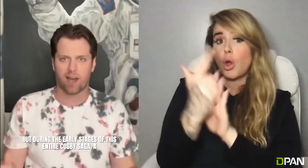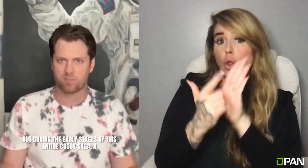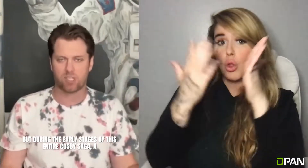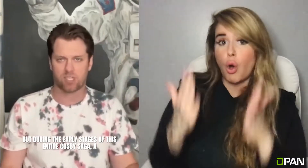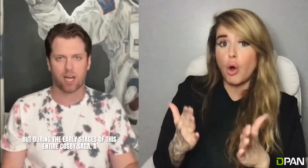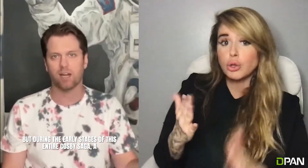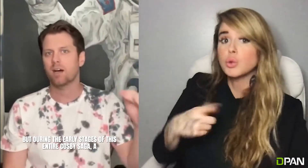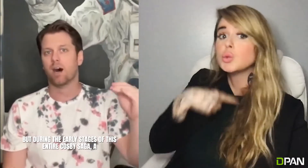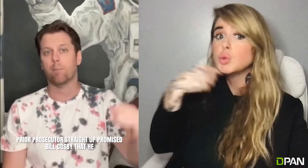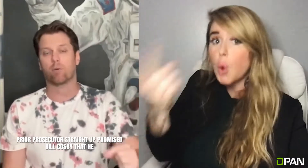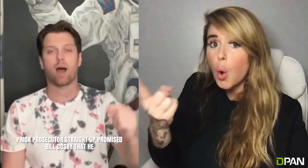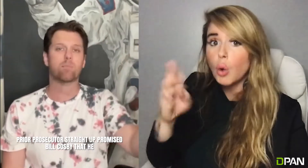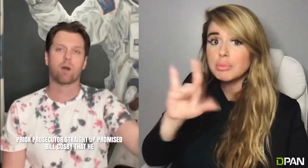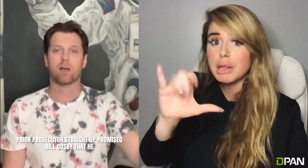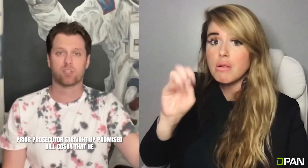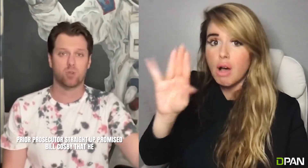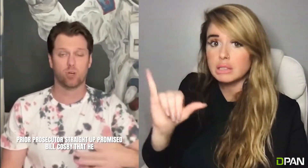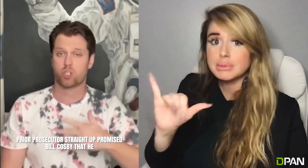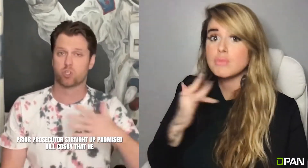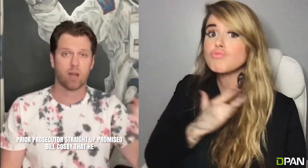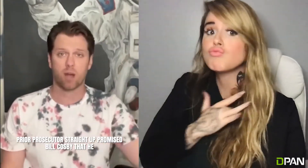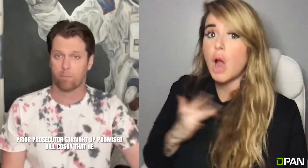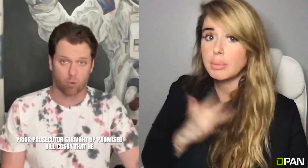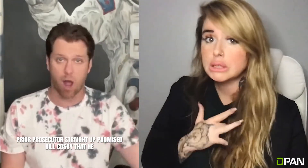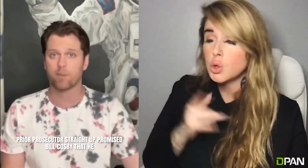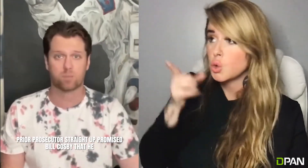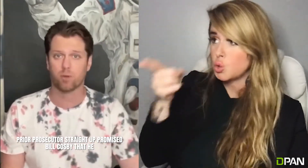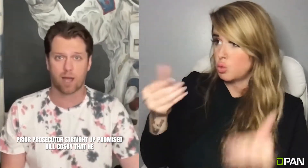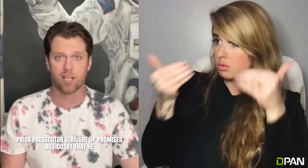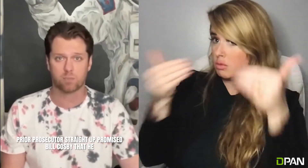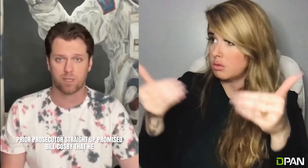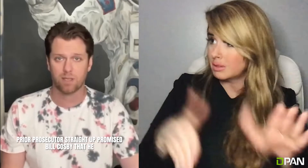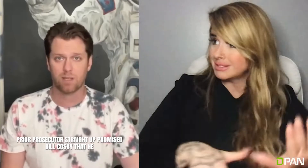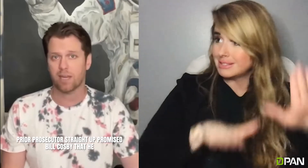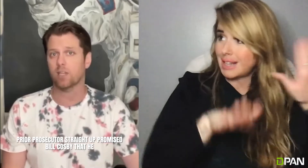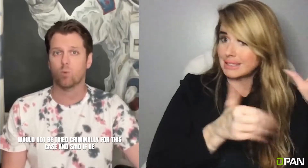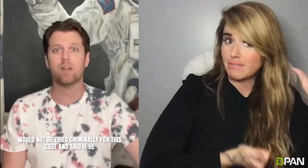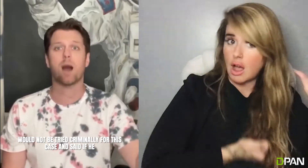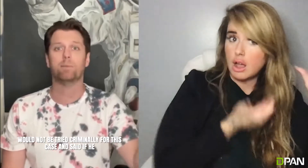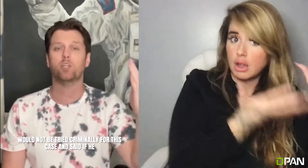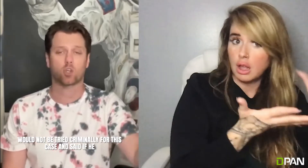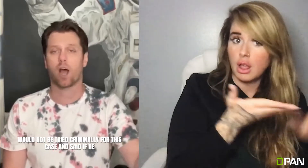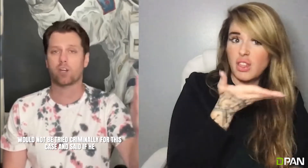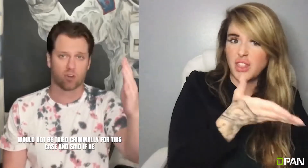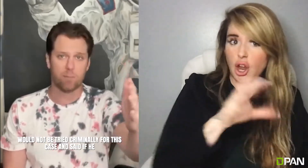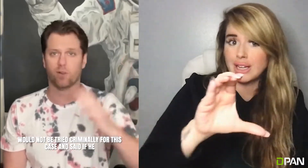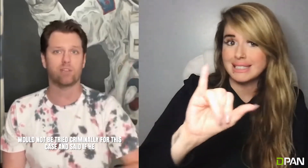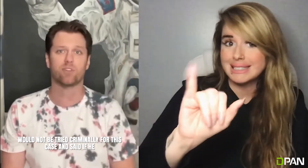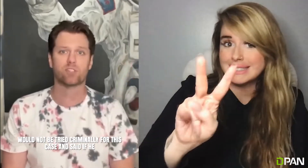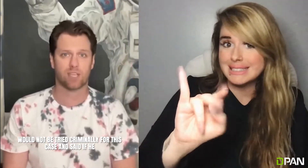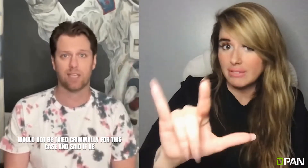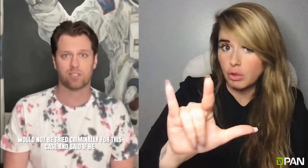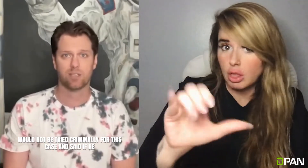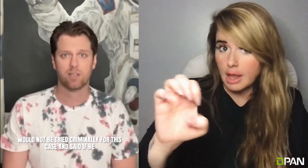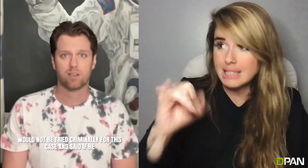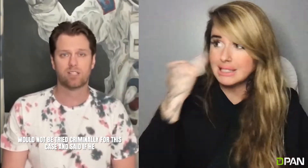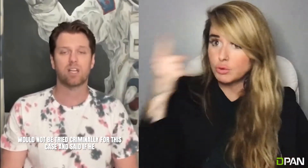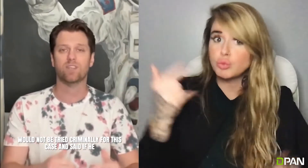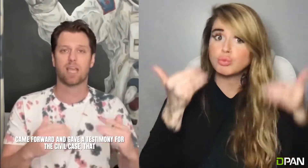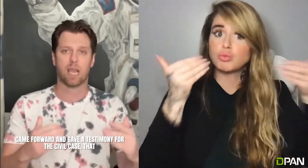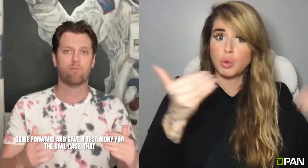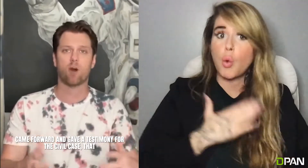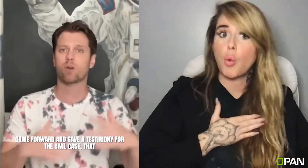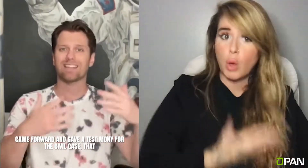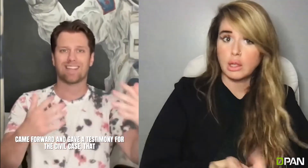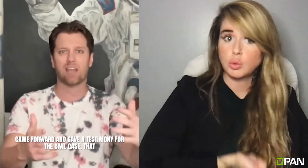entire Cosby saga, a prior prosecutor straight up promised Bill Cosby that he would not be tried criminally for this case. They said